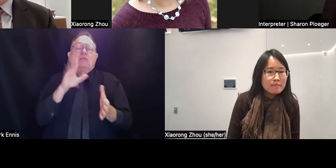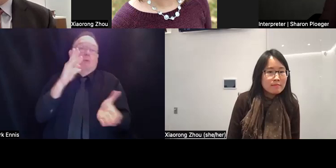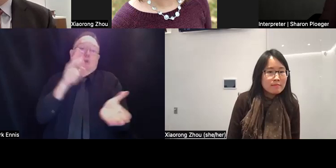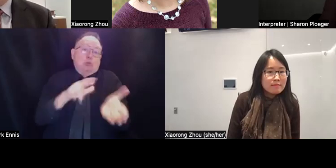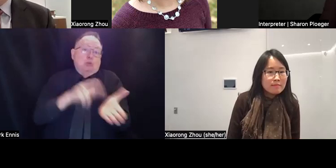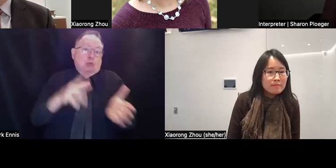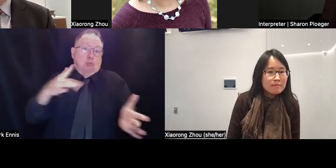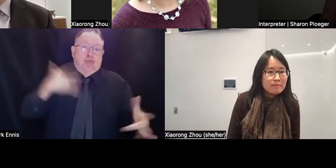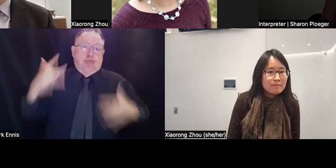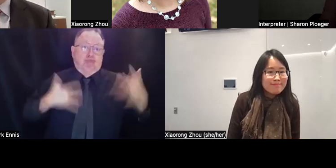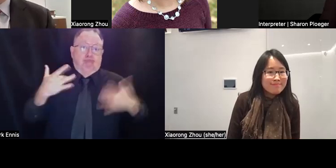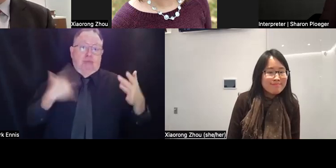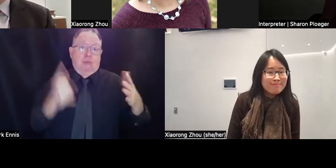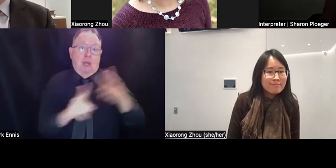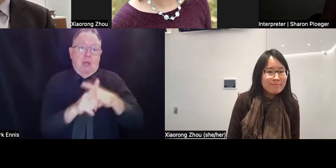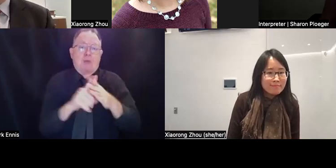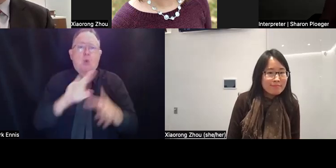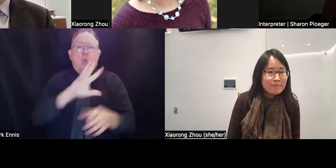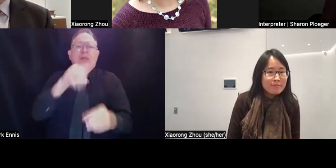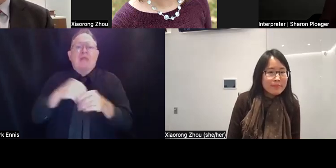excited about in the next year?